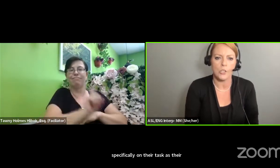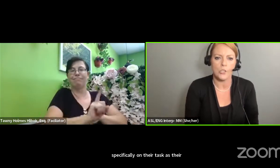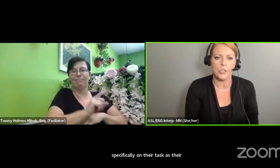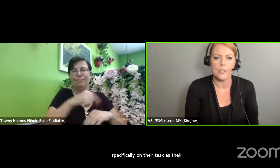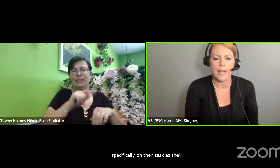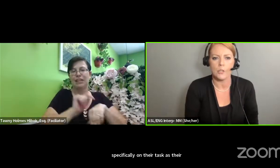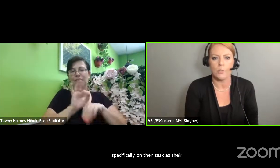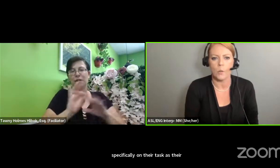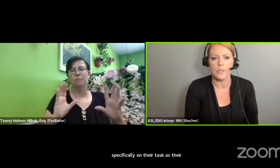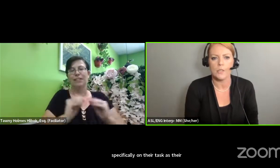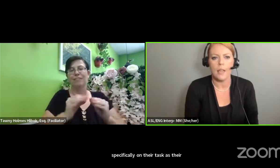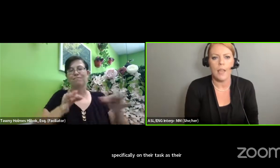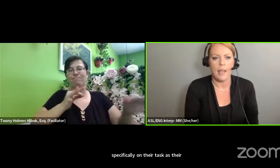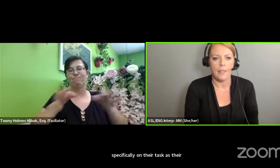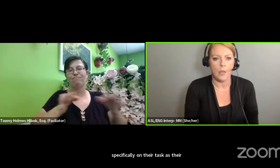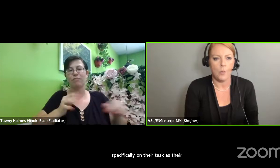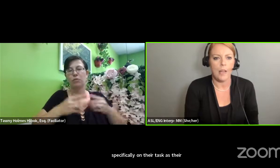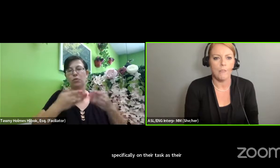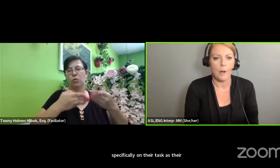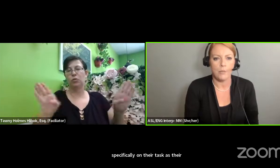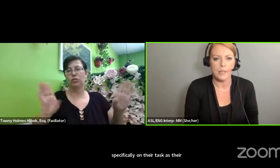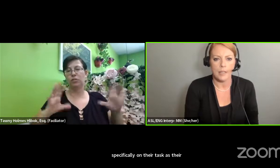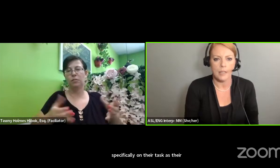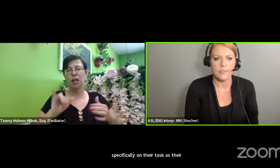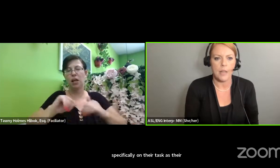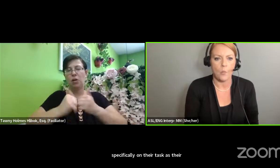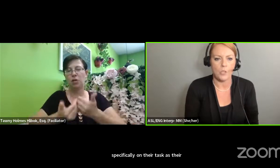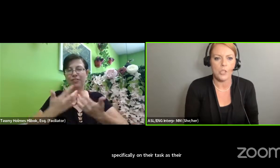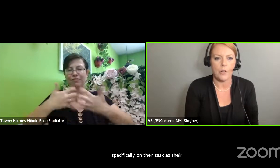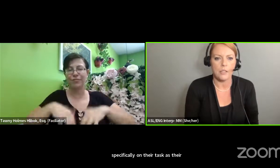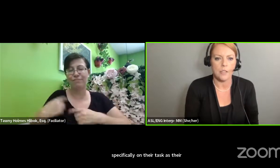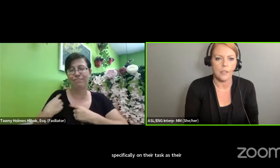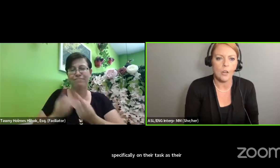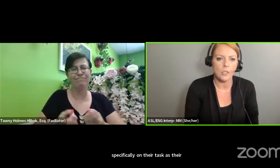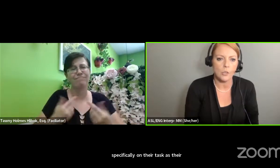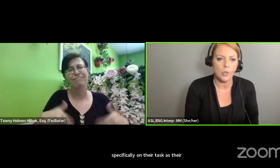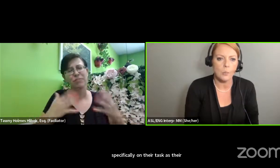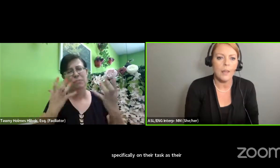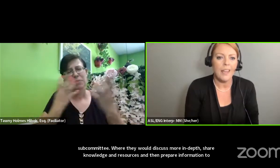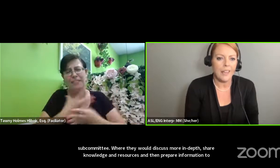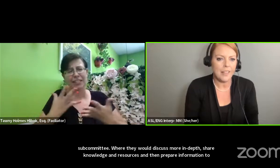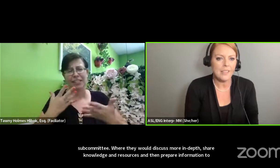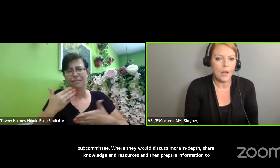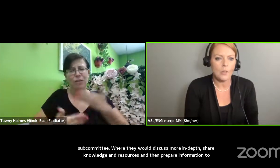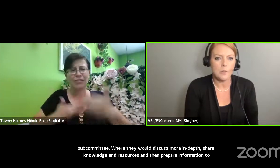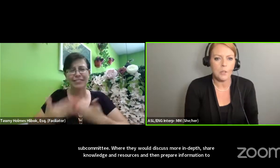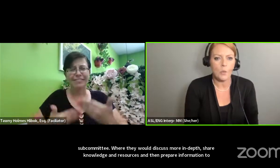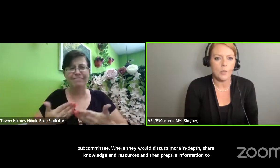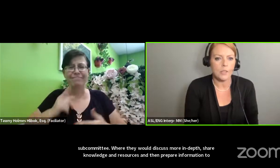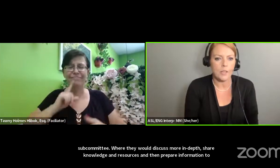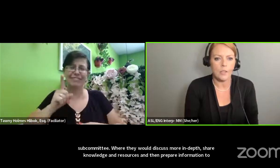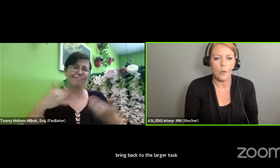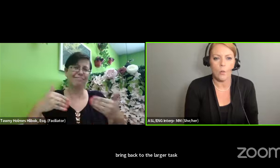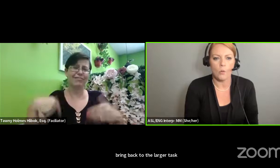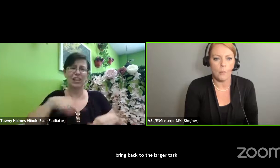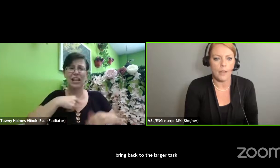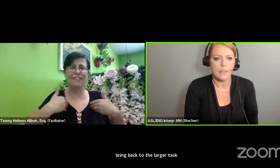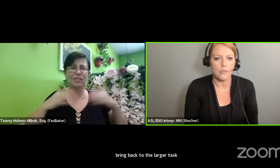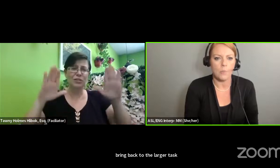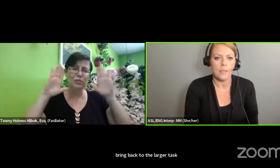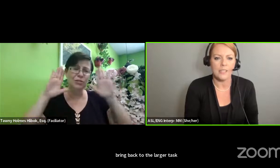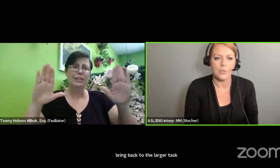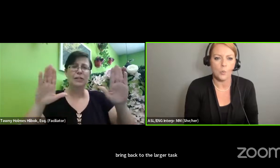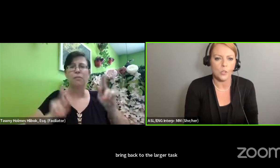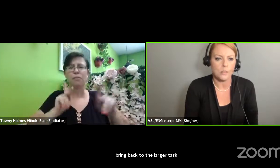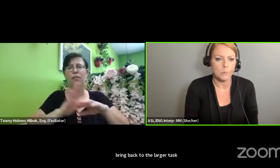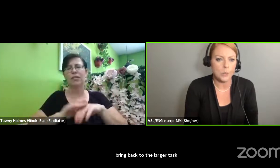the larger task force. And they would have representatives that were sharing to the larger group. And that's how it's been coordinated over the past